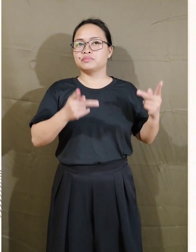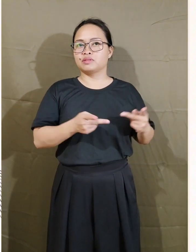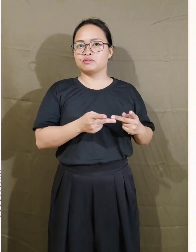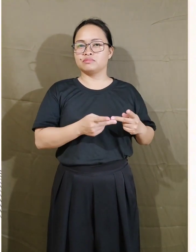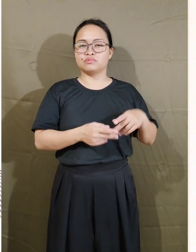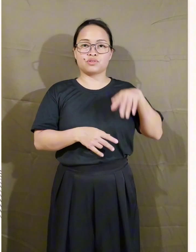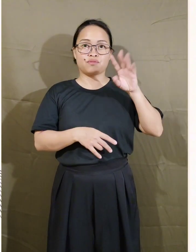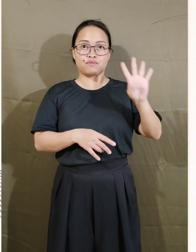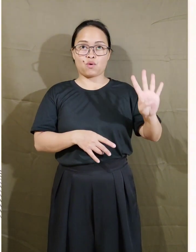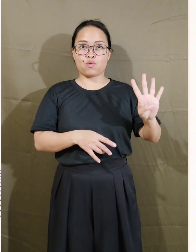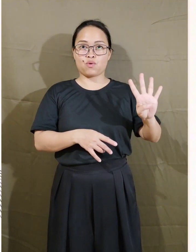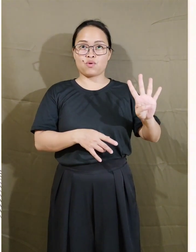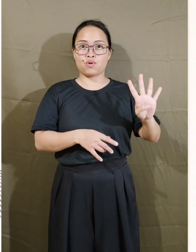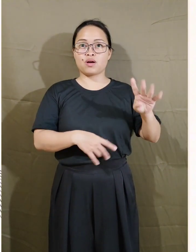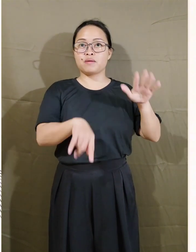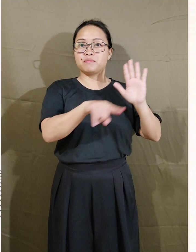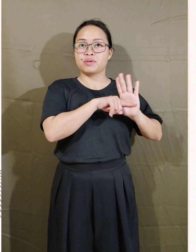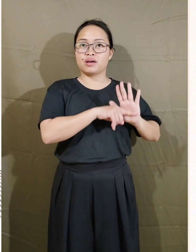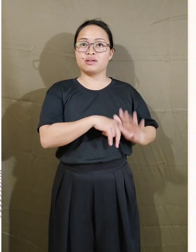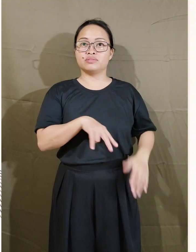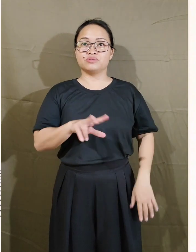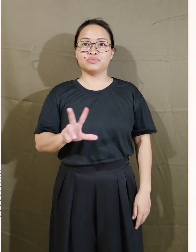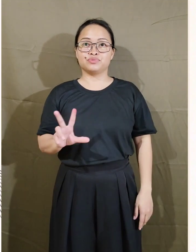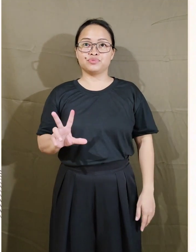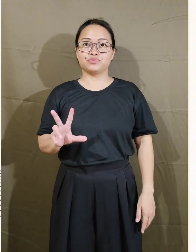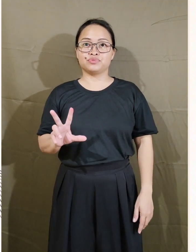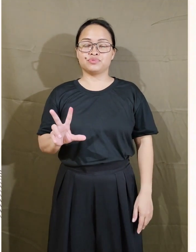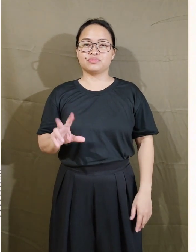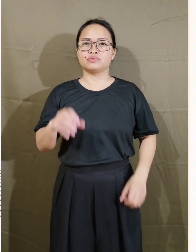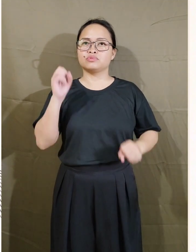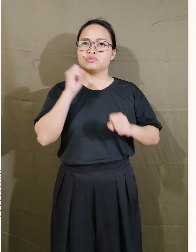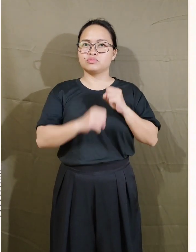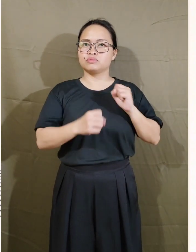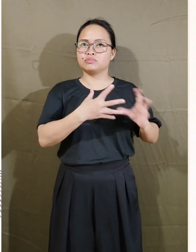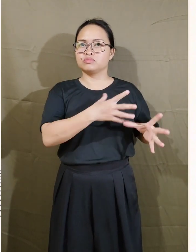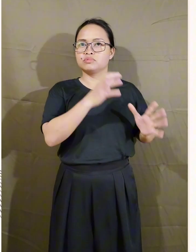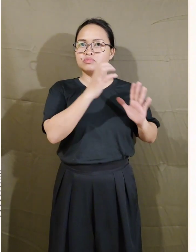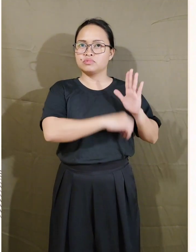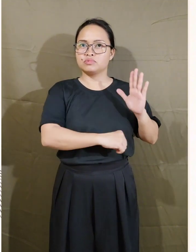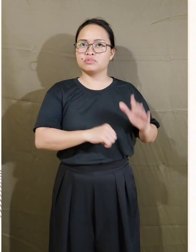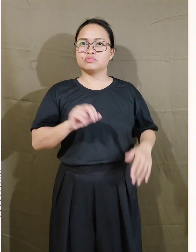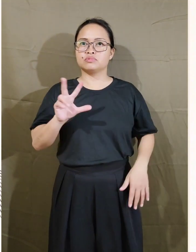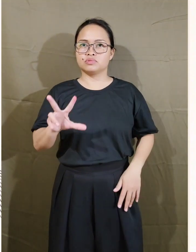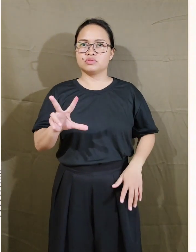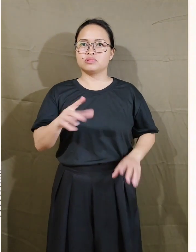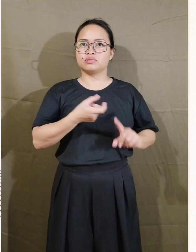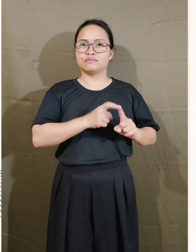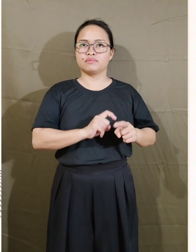4 minus 3. So let's take away 3 from 4.